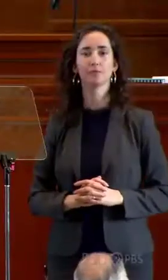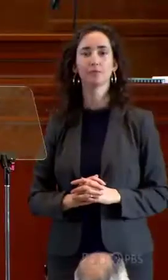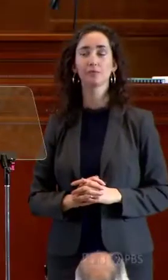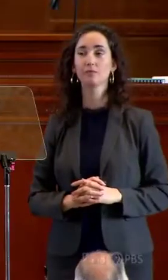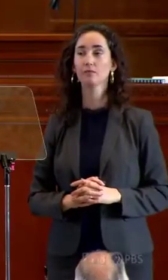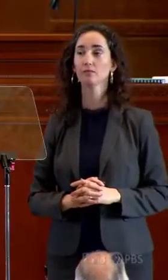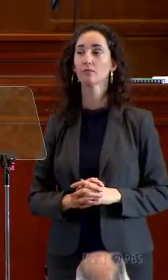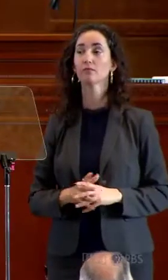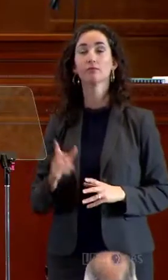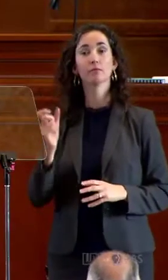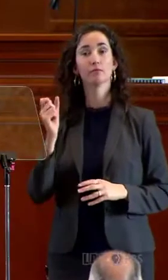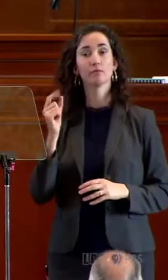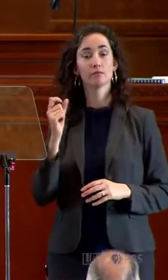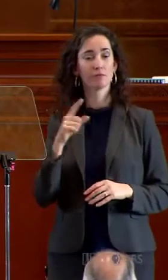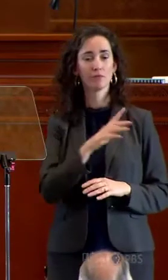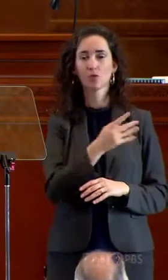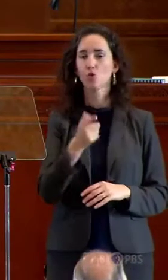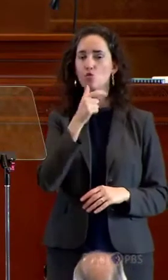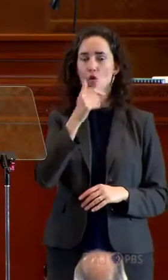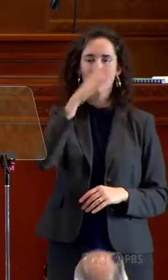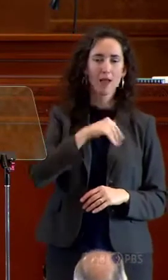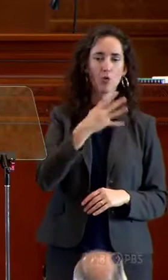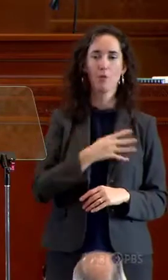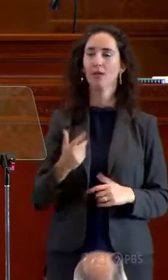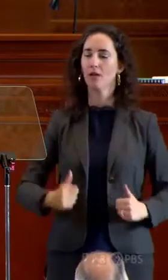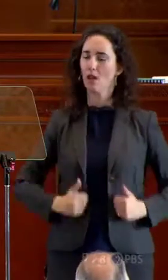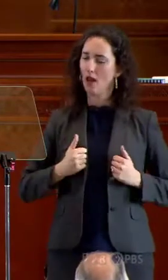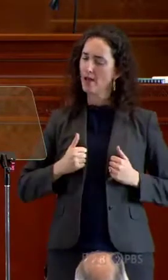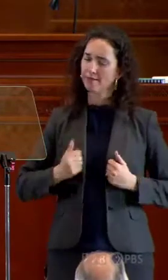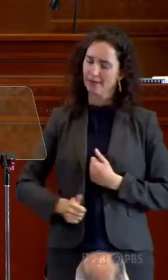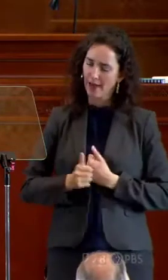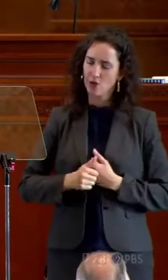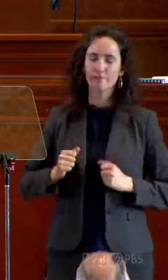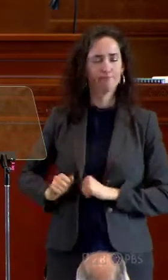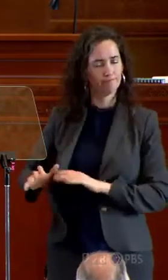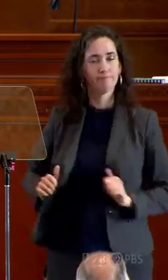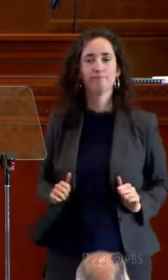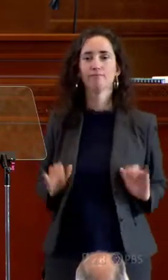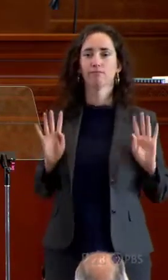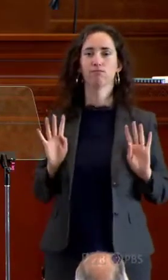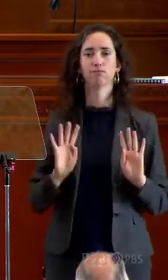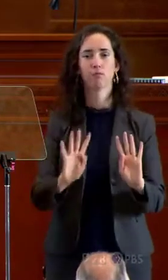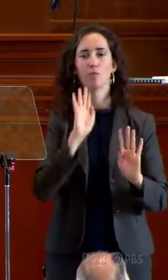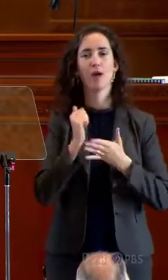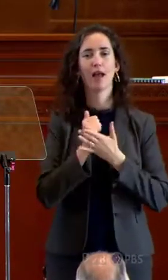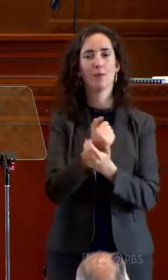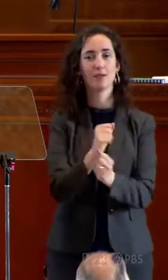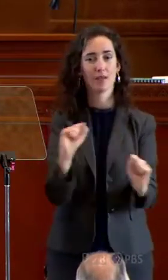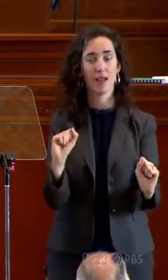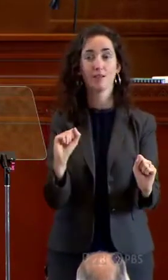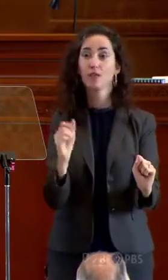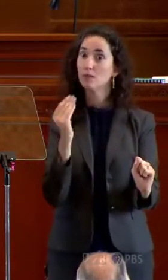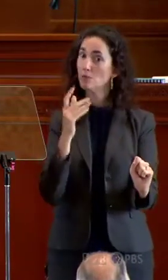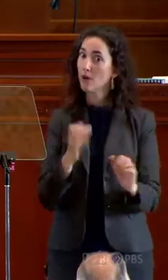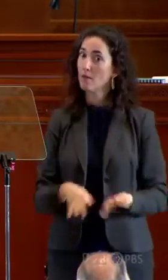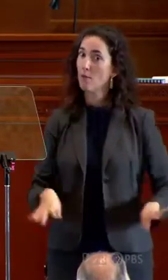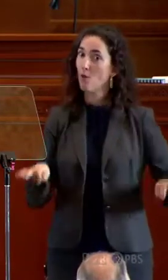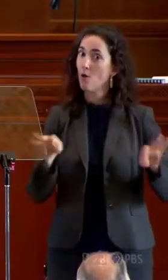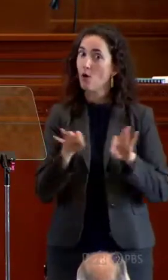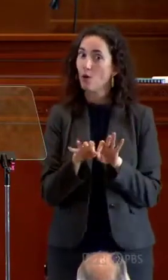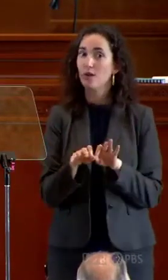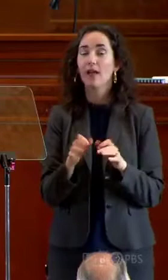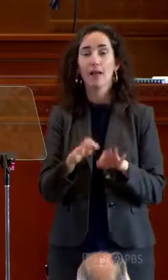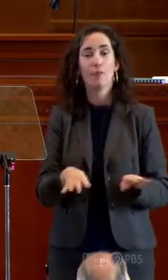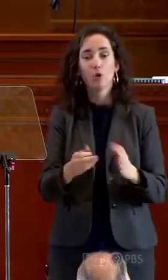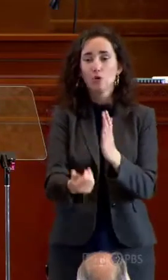We can never adequately compensate the men and women who put their lives on the line for public safety. However, it is important that we have the ability to